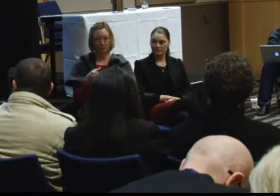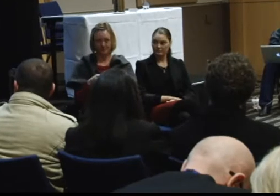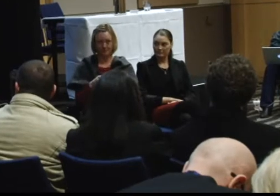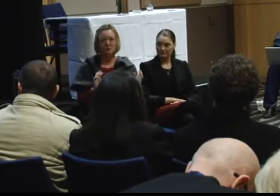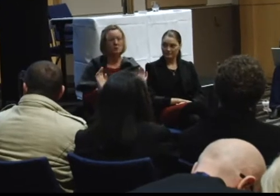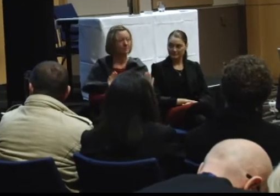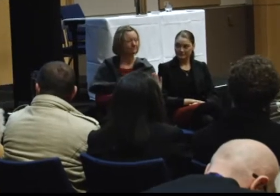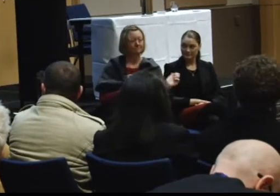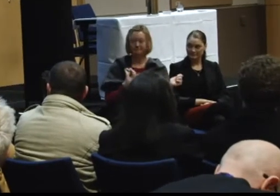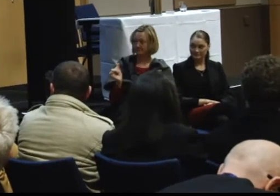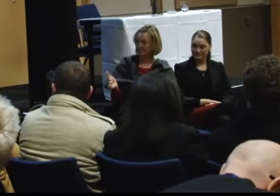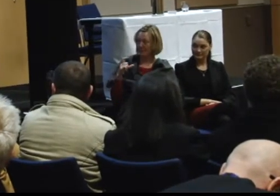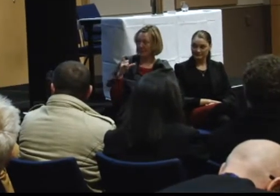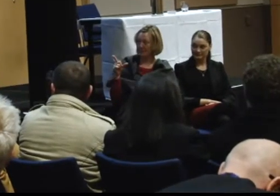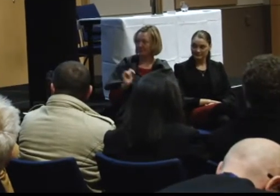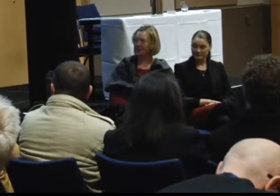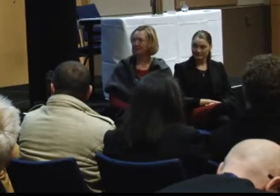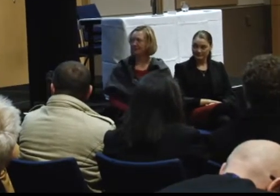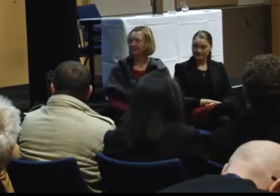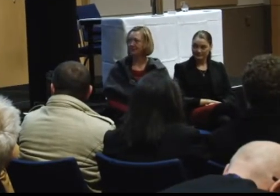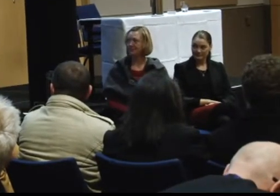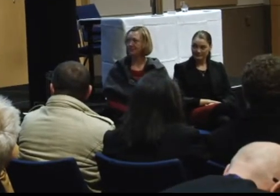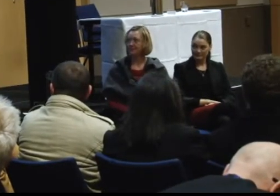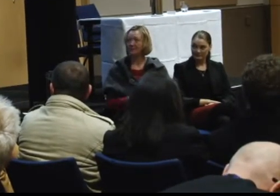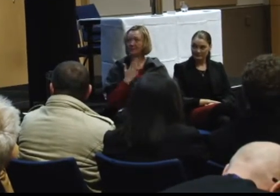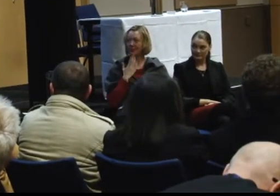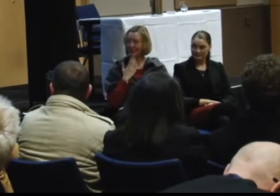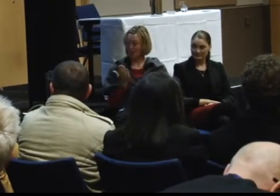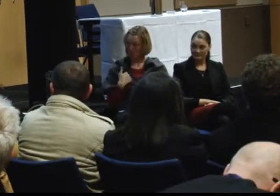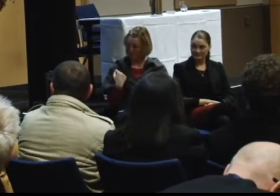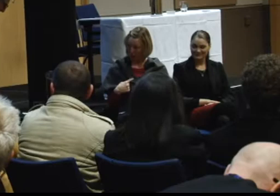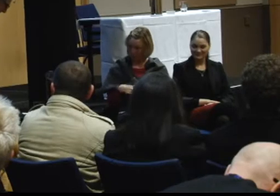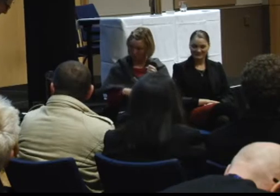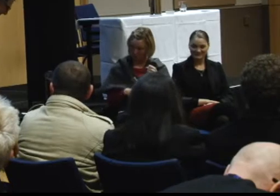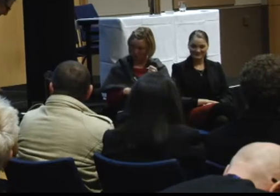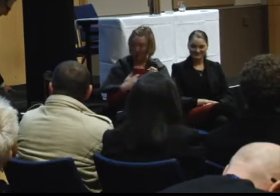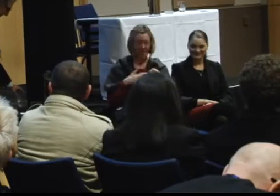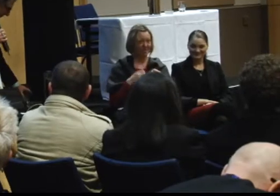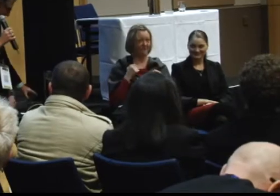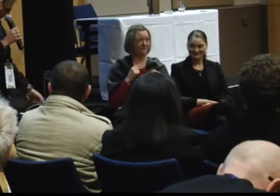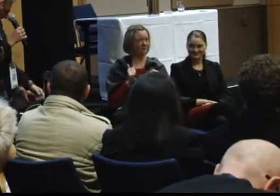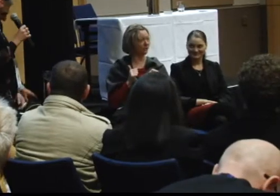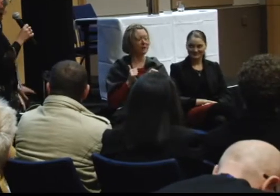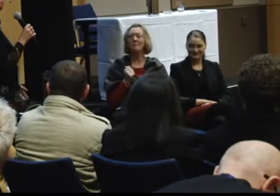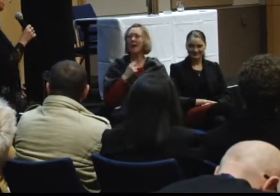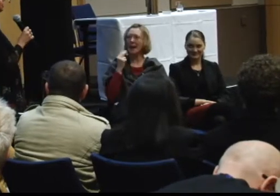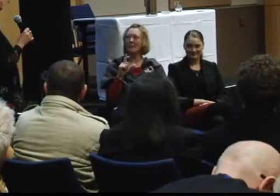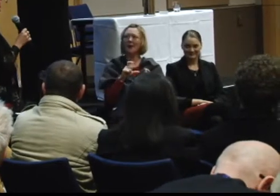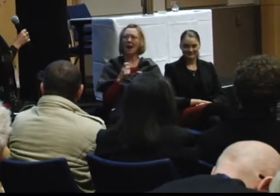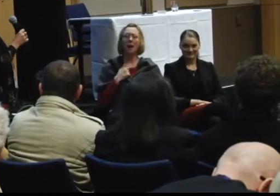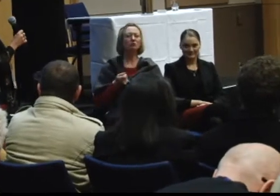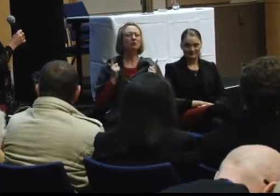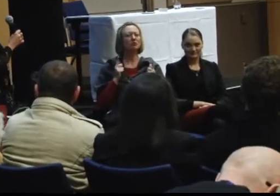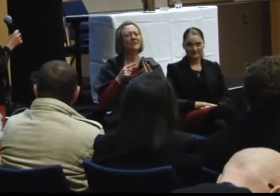Claire. Thank you. Thank you. Am I allowed this one? I stole this one. Hi, my name's Claire Amos. I'm the director